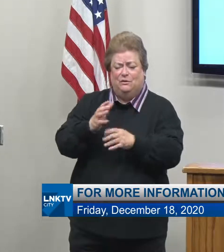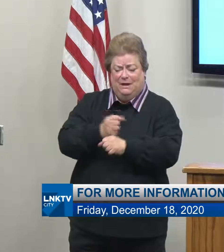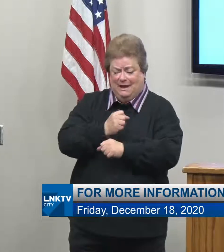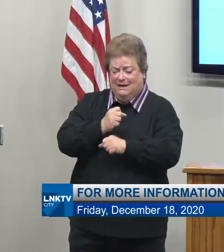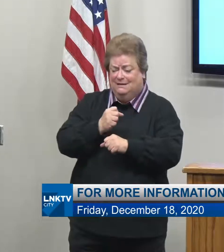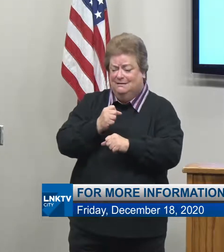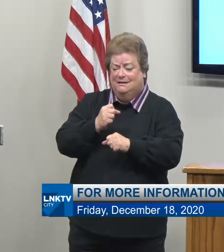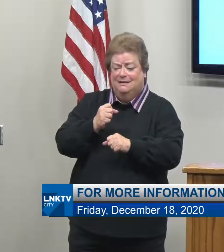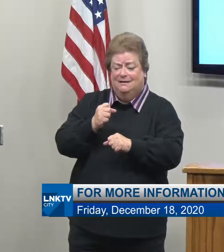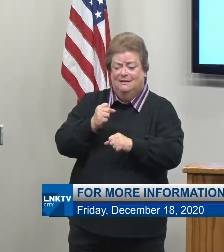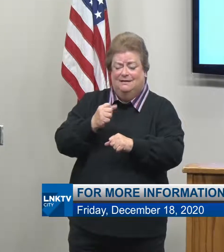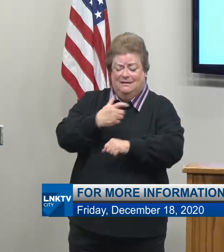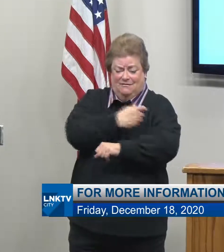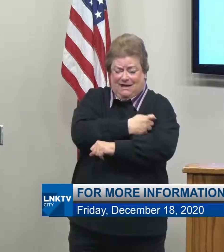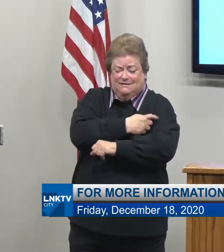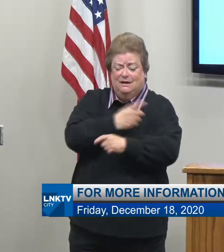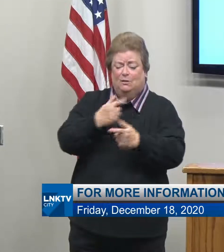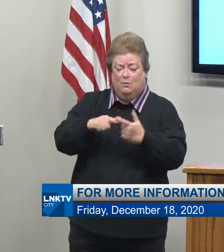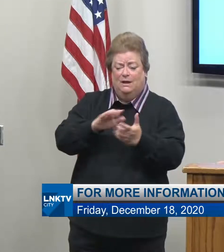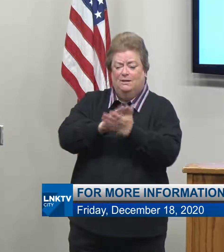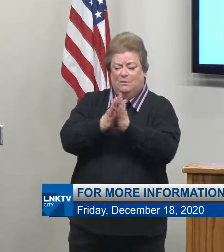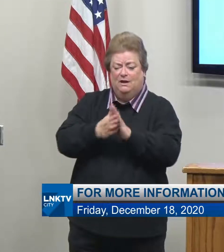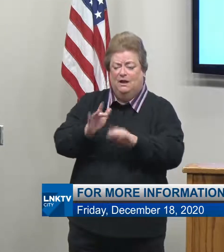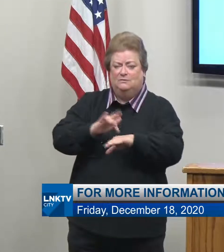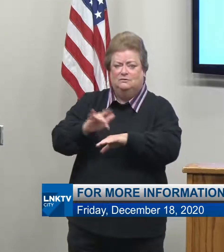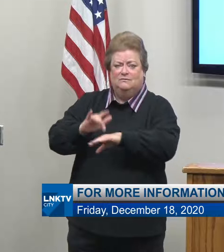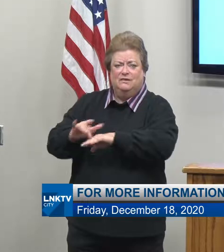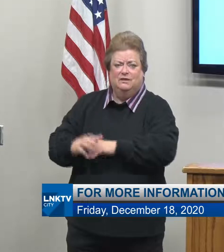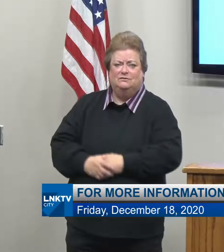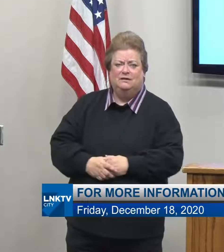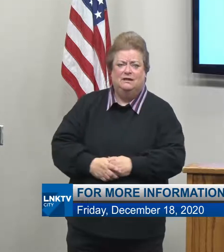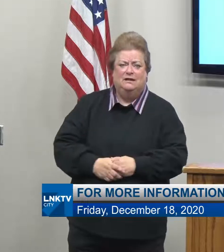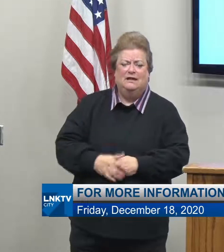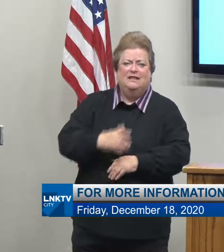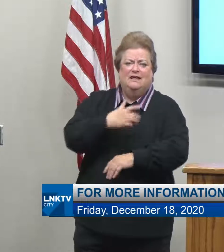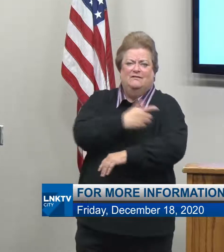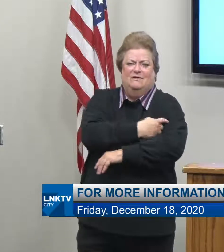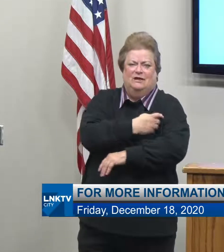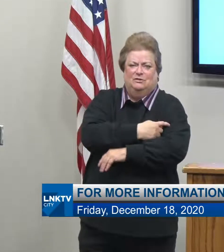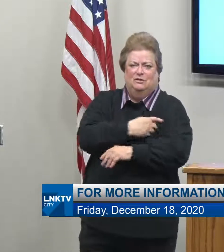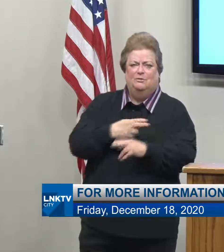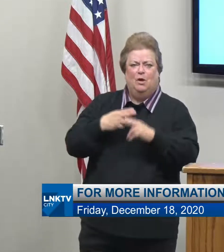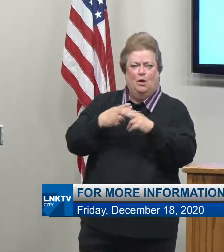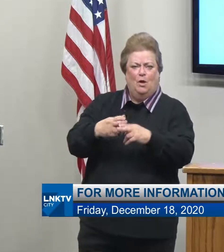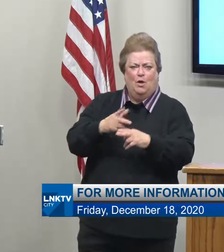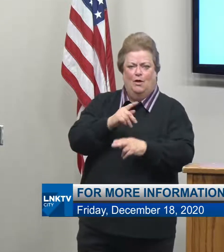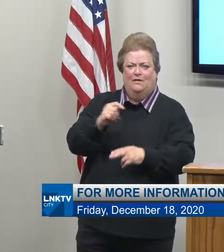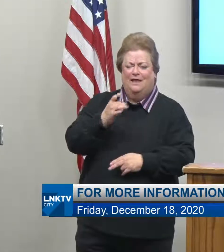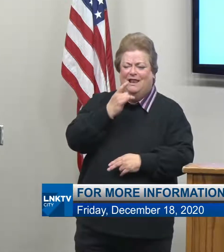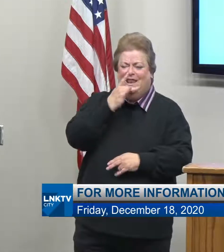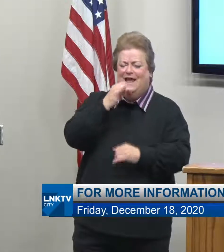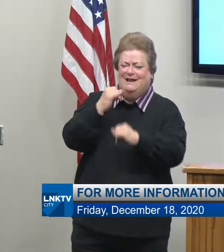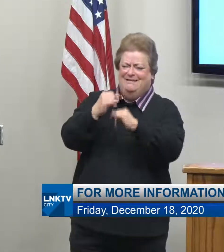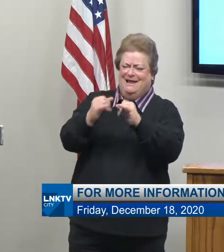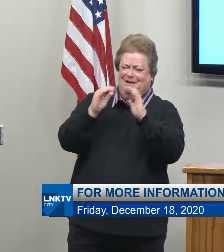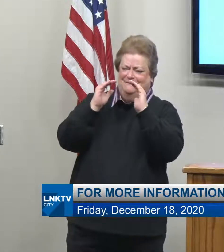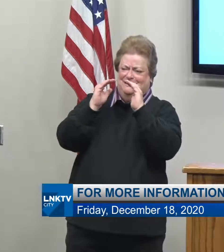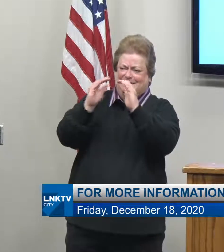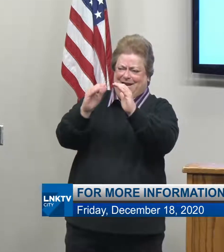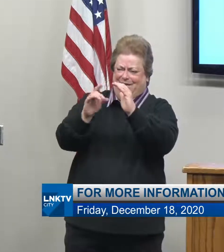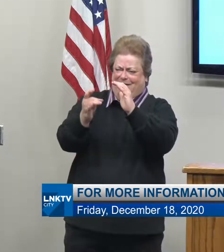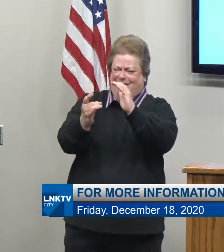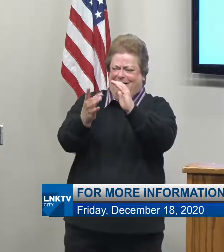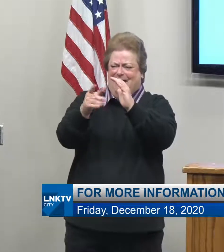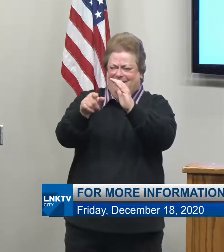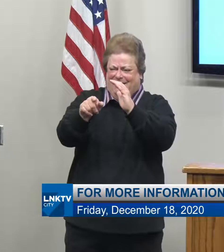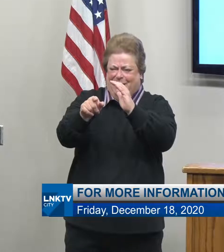vaccine becomes available to them. This vaccine has been called the light at the end of the tunnel, but for the time being, it is important to